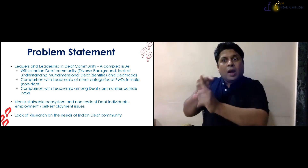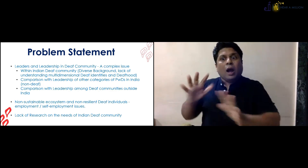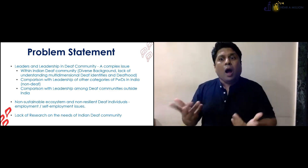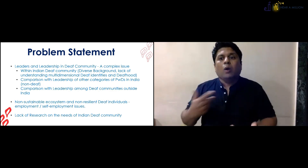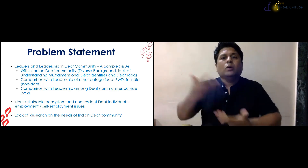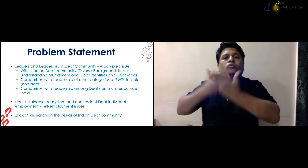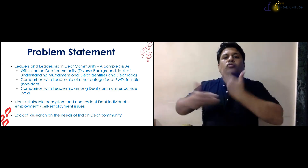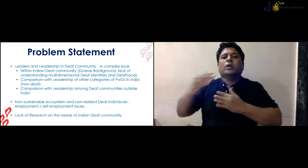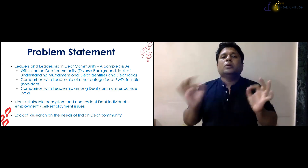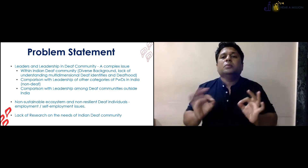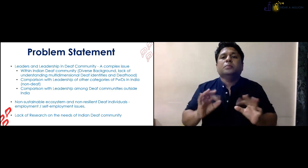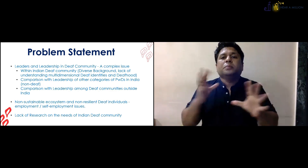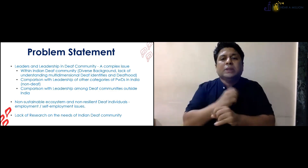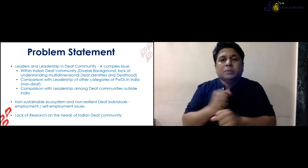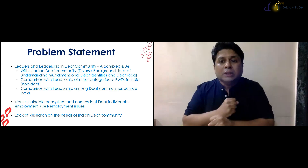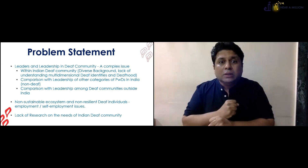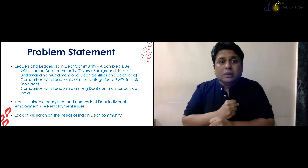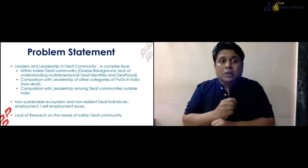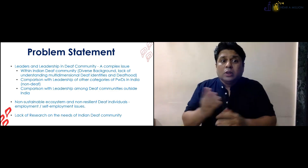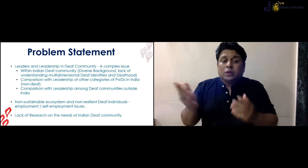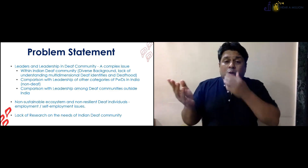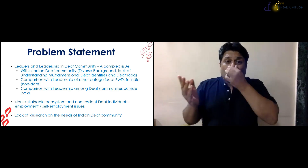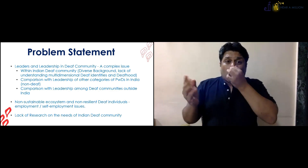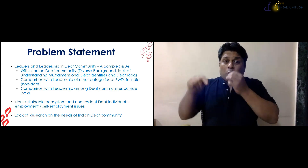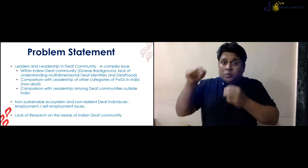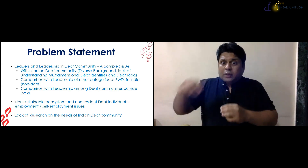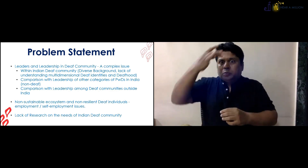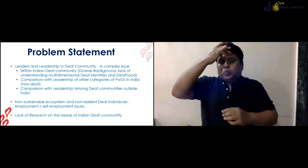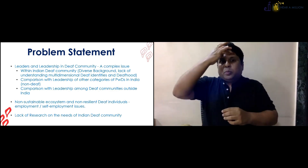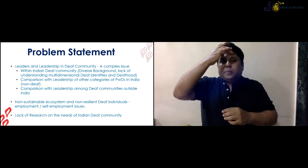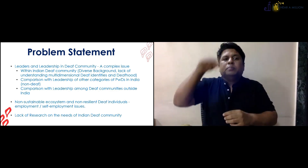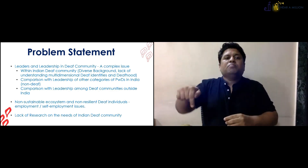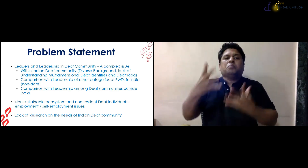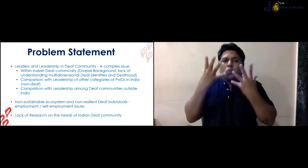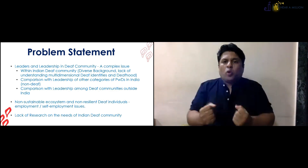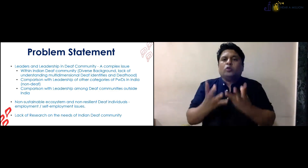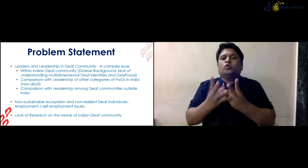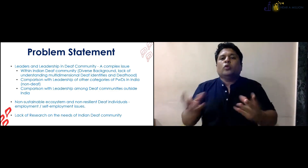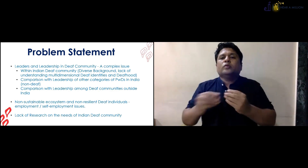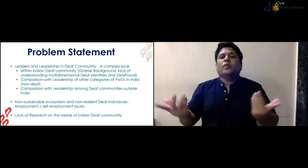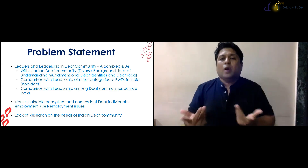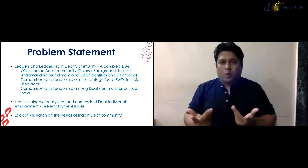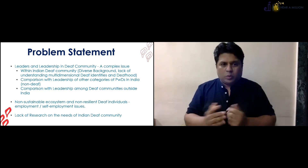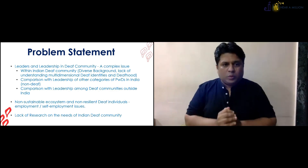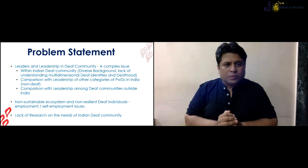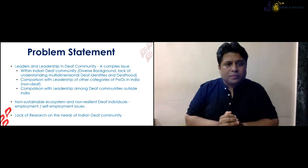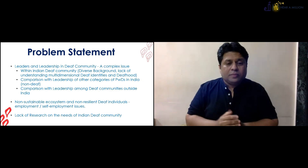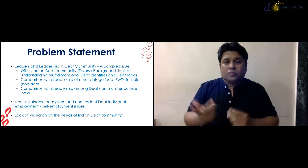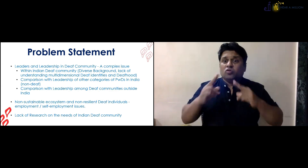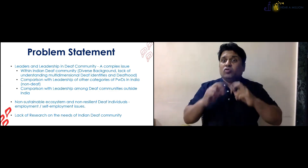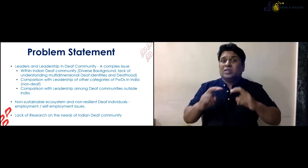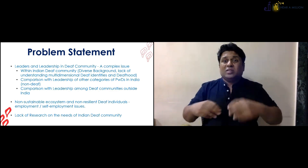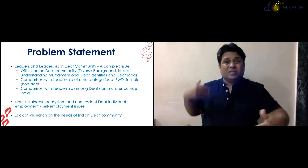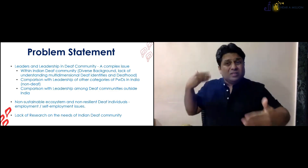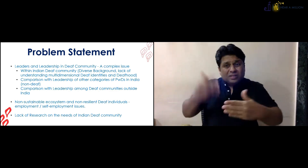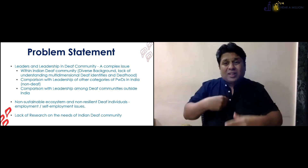given something, you also, nobody has ever trained you to how to fight for something that you deserve. So this is a problem. This is where